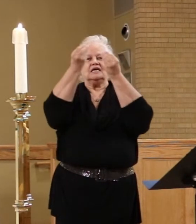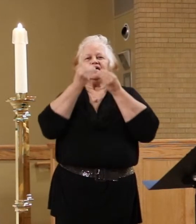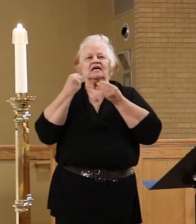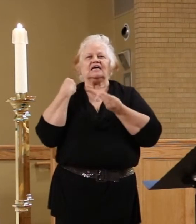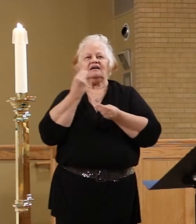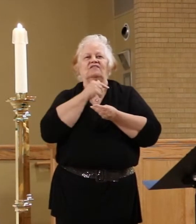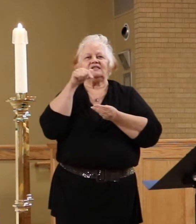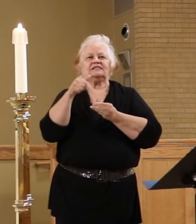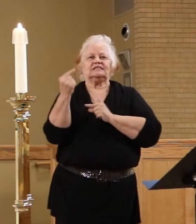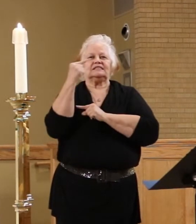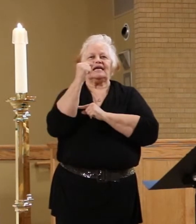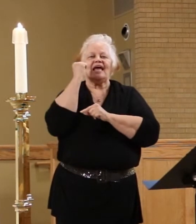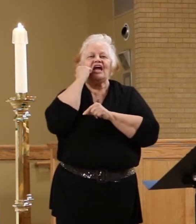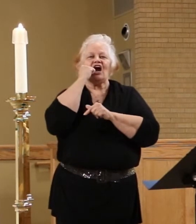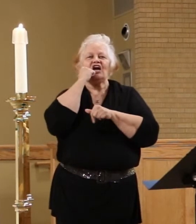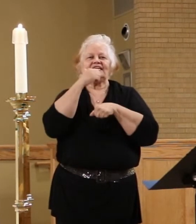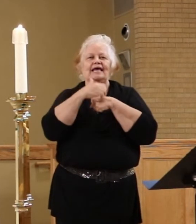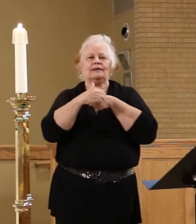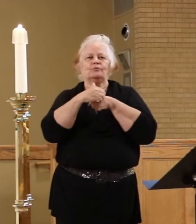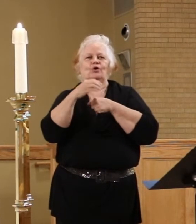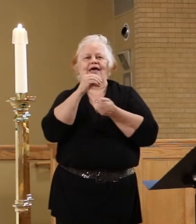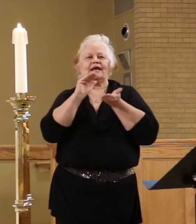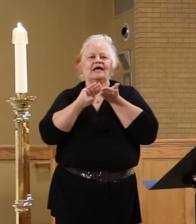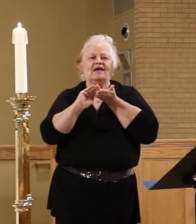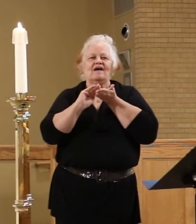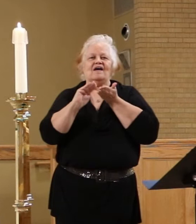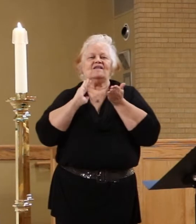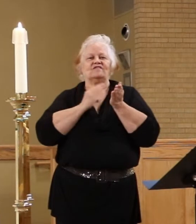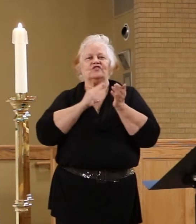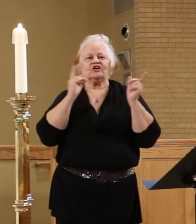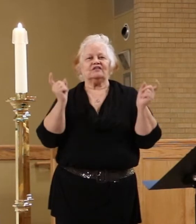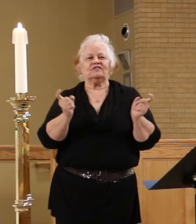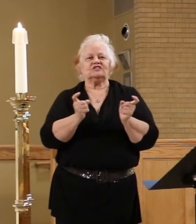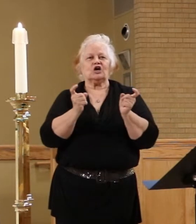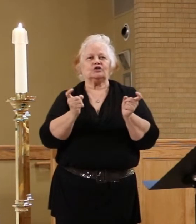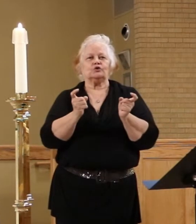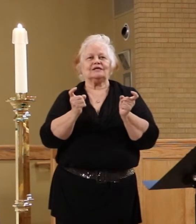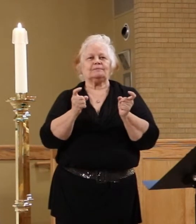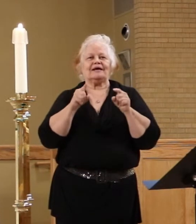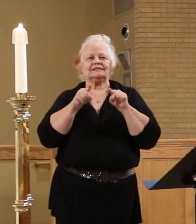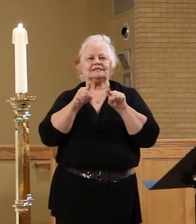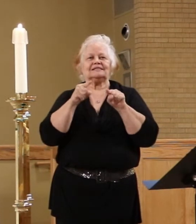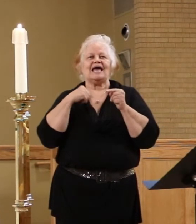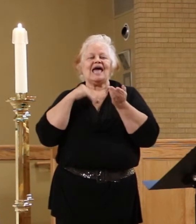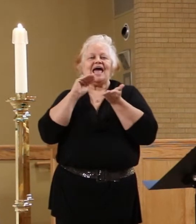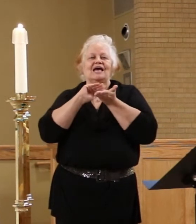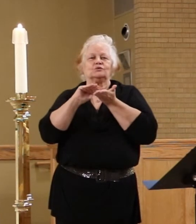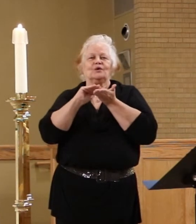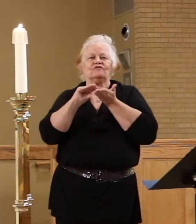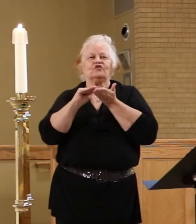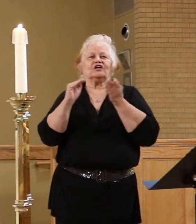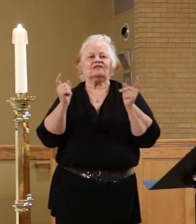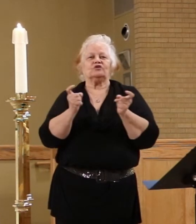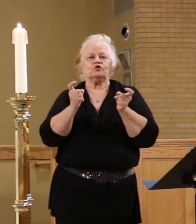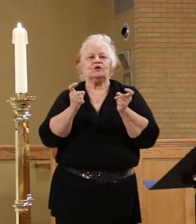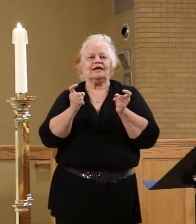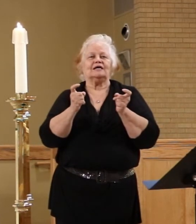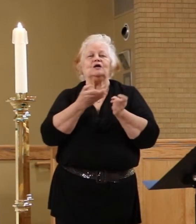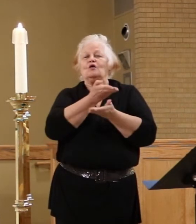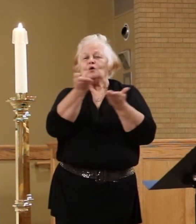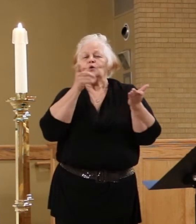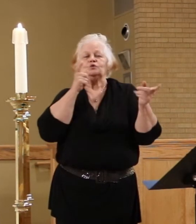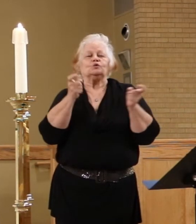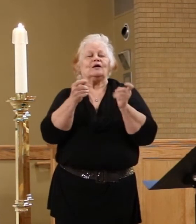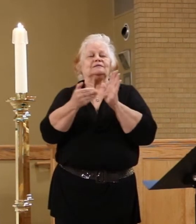heaven. Give us this day our daily bread, and forgive us our trespasses, as we forgive those